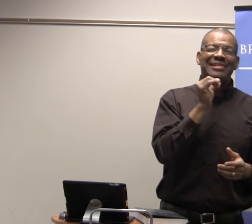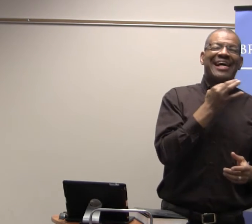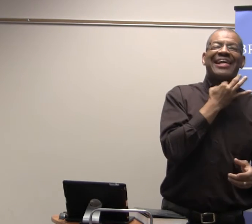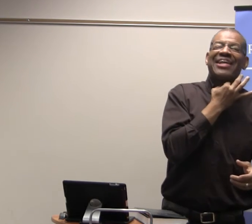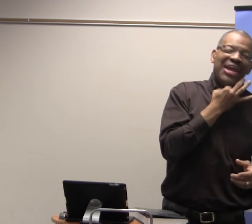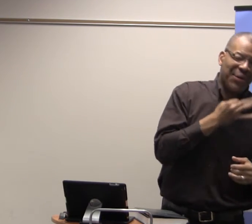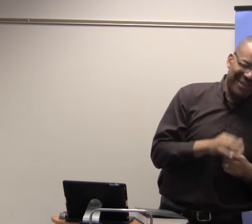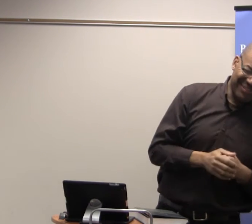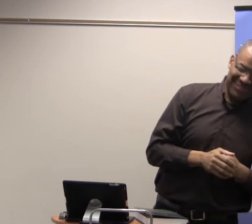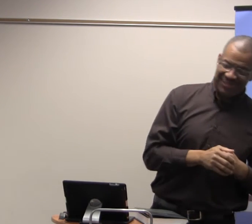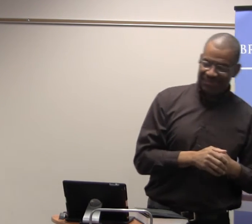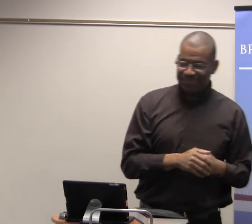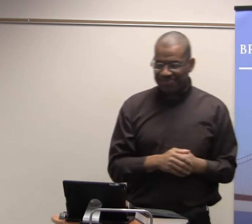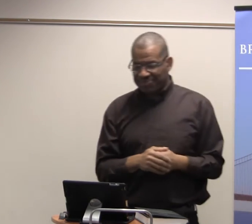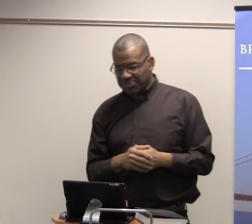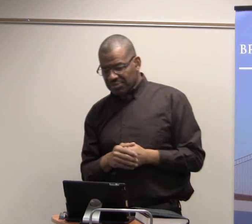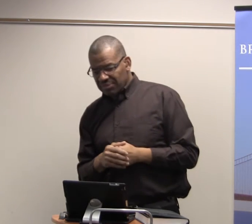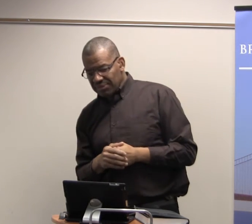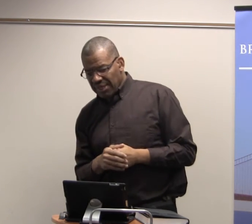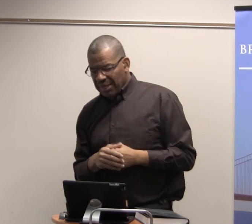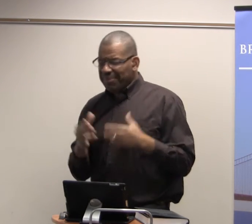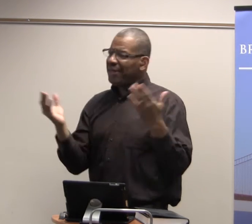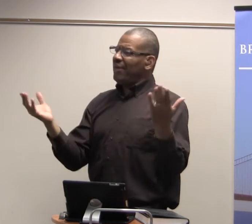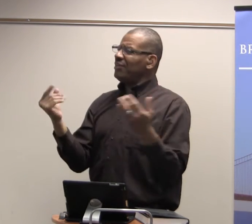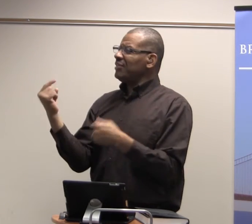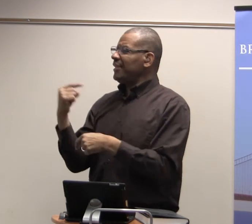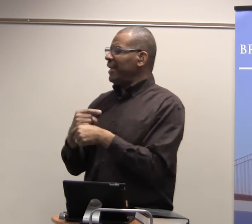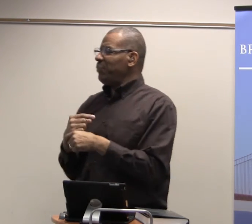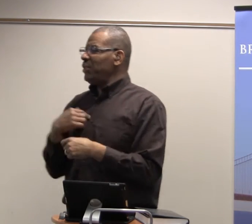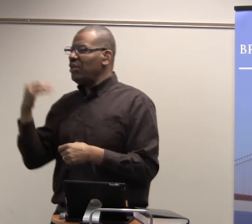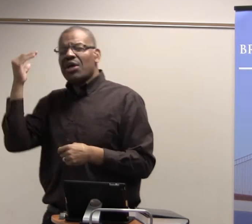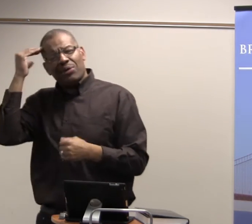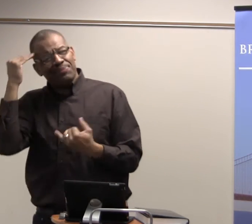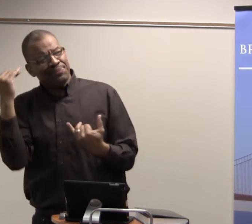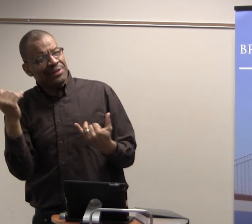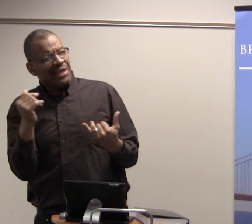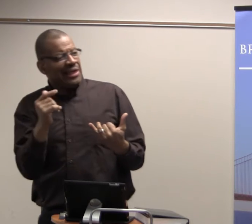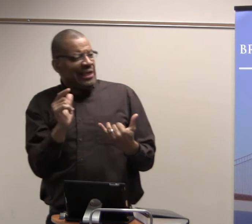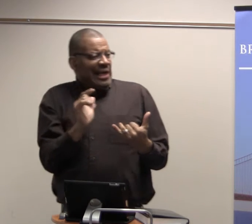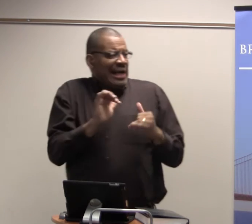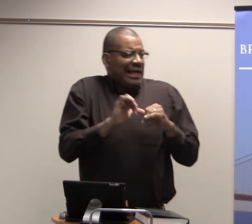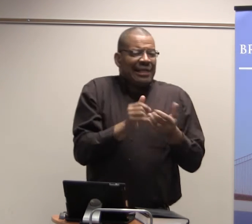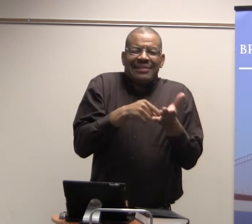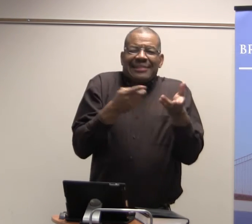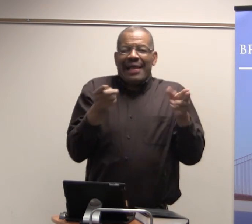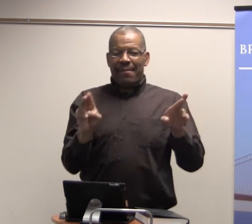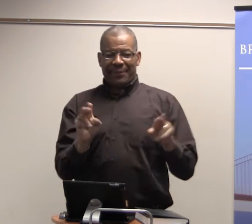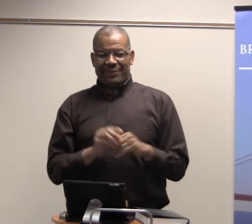not hear it. But here today we know how this